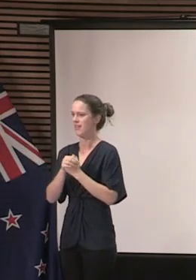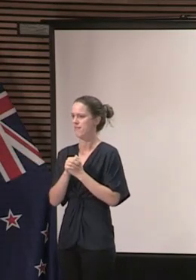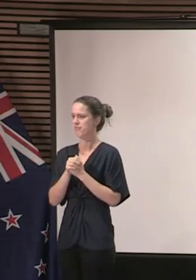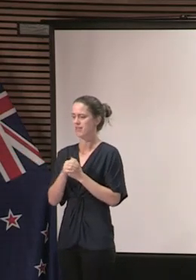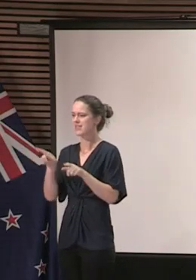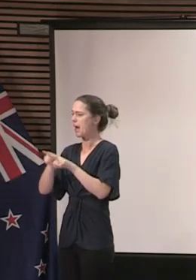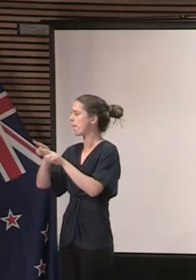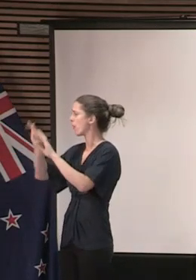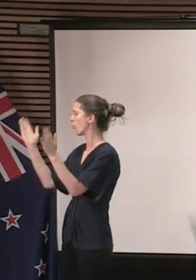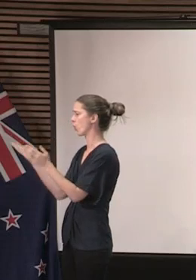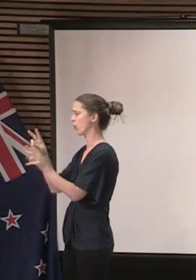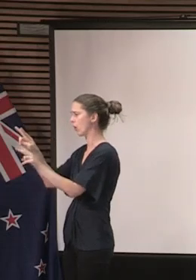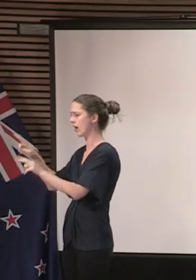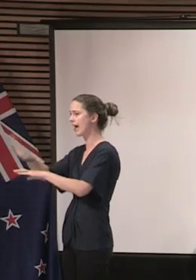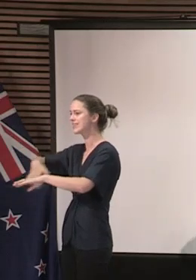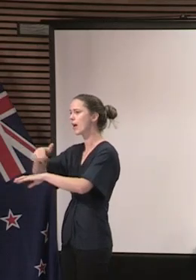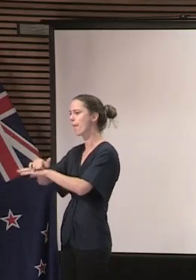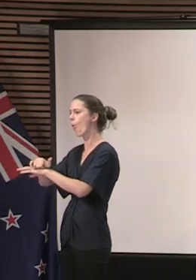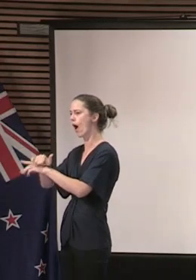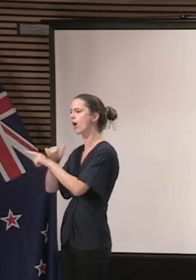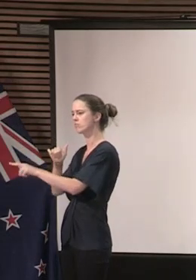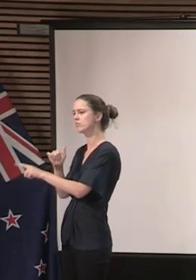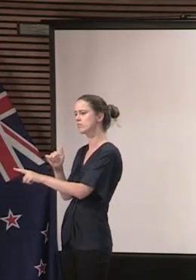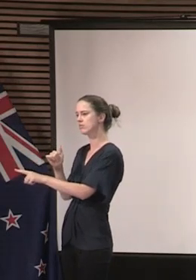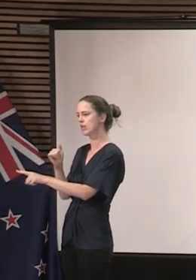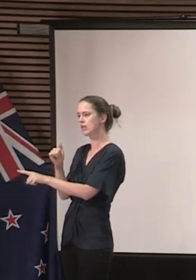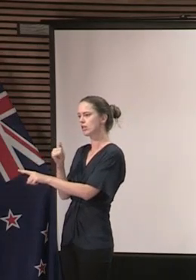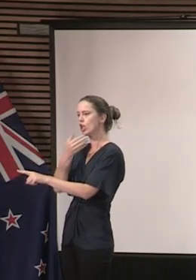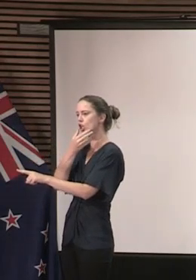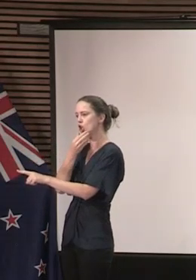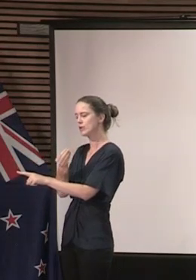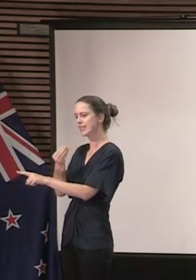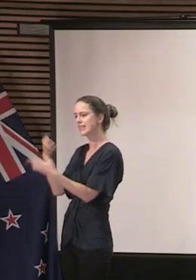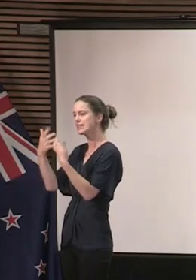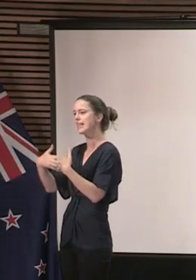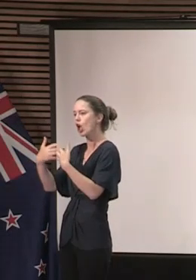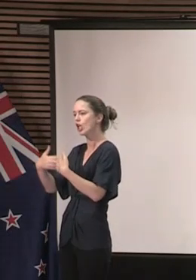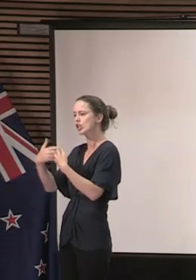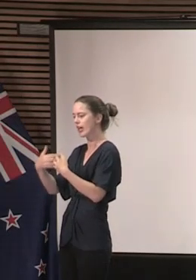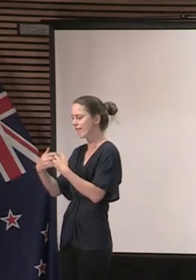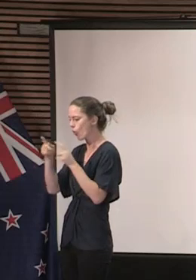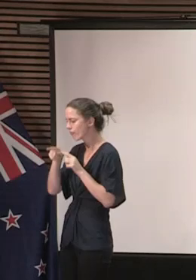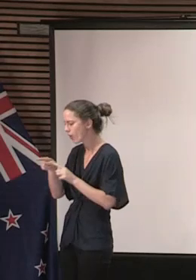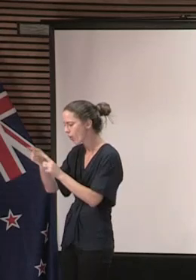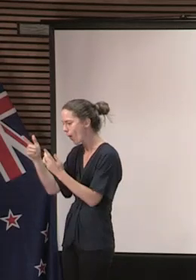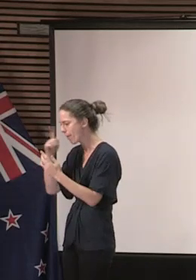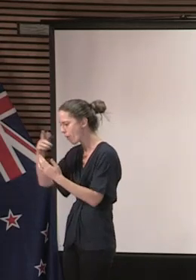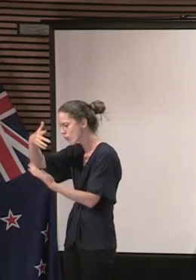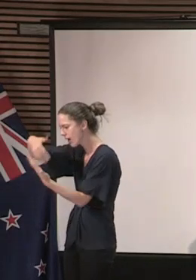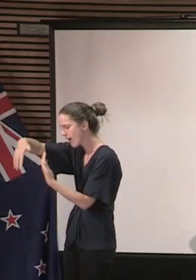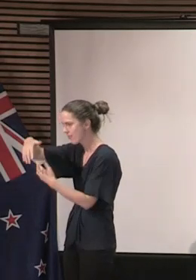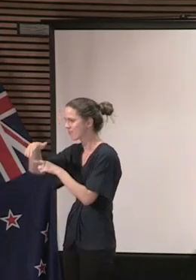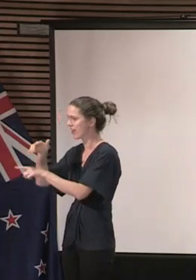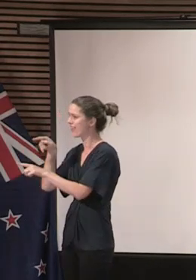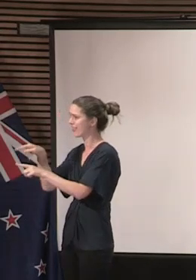the world. Singapore, often referred to as a place with using technology as part of their contact tracing, they themselves will be the first